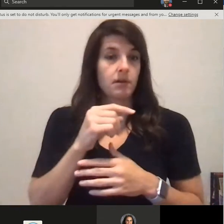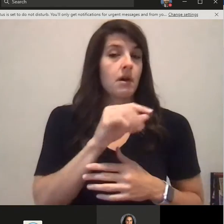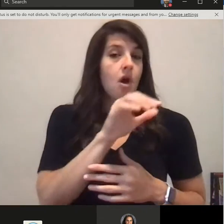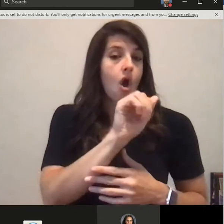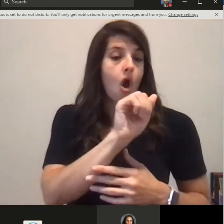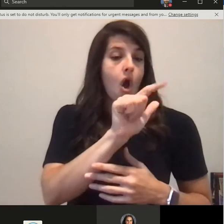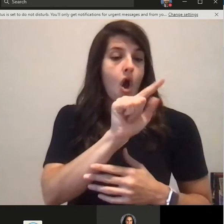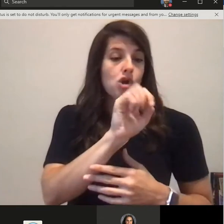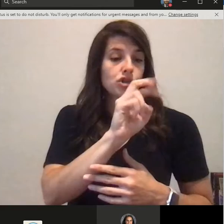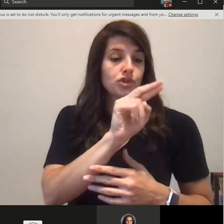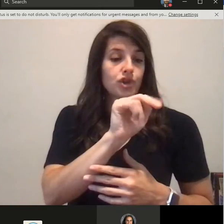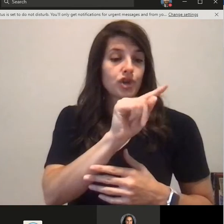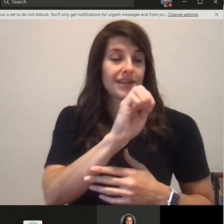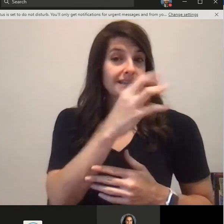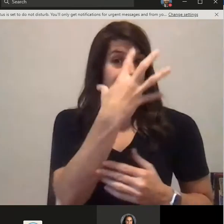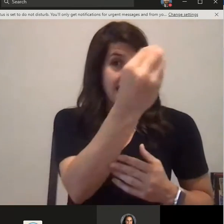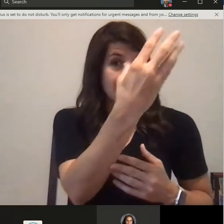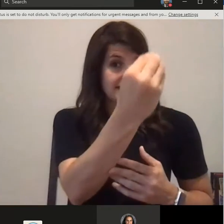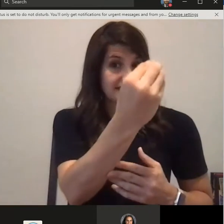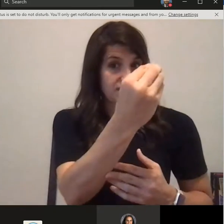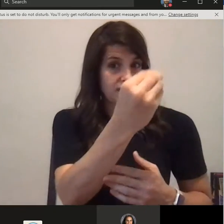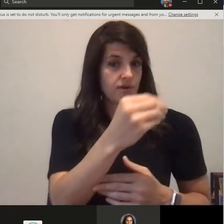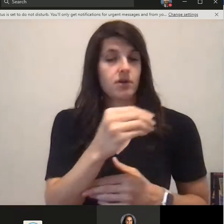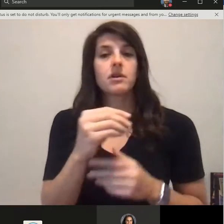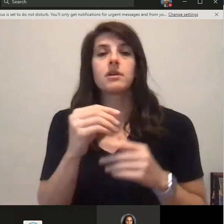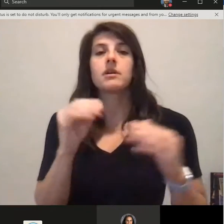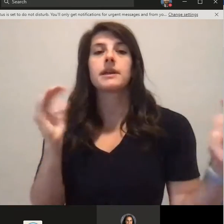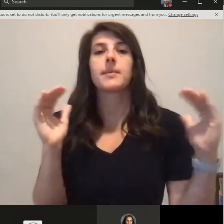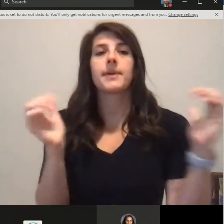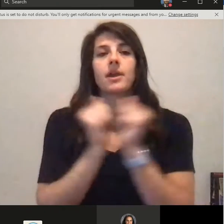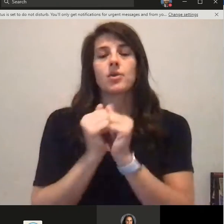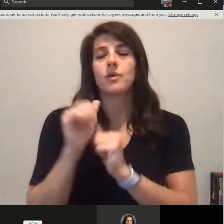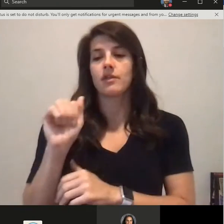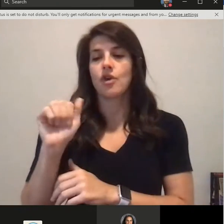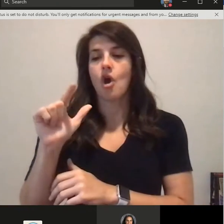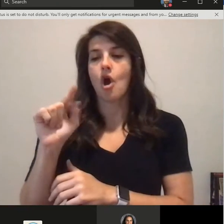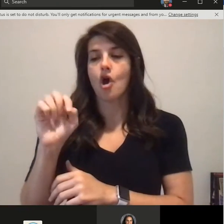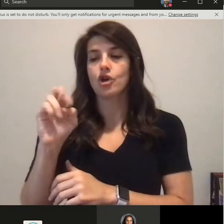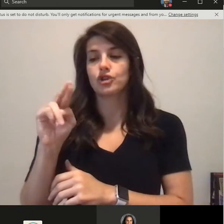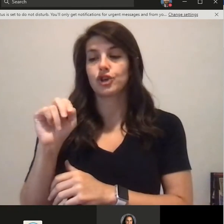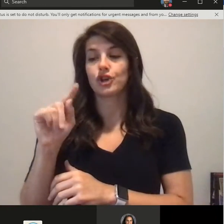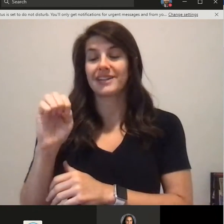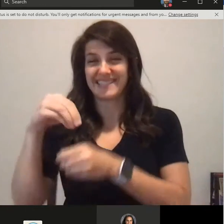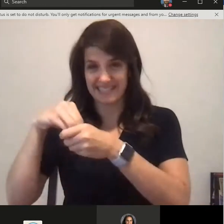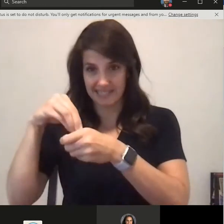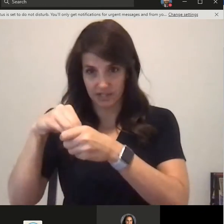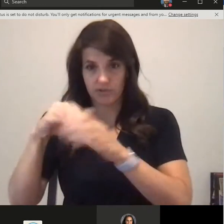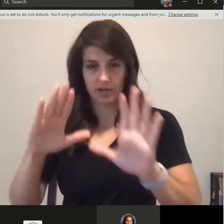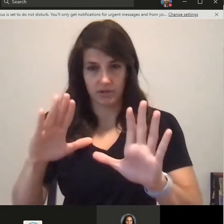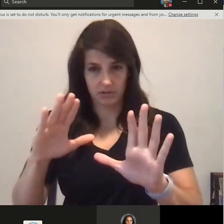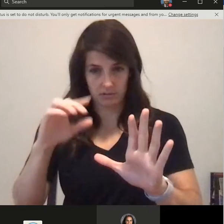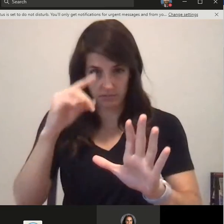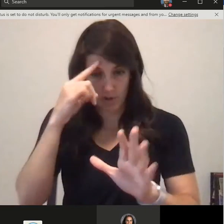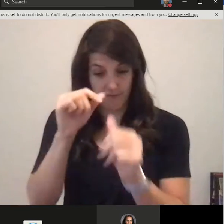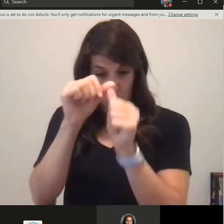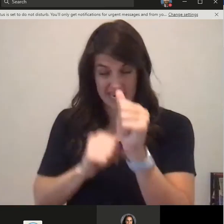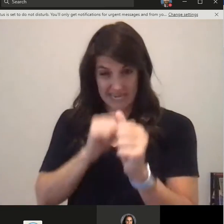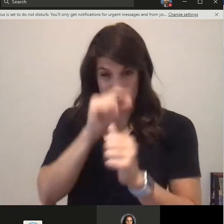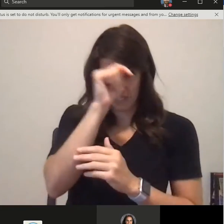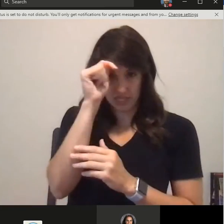exterior angles versus alternate interior angles. For each theory, I